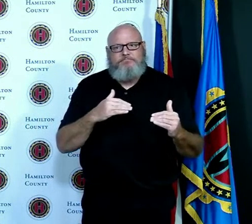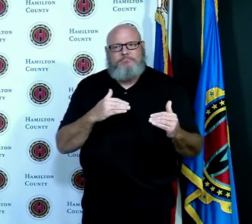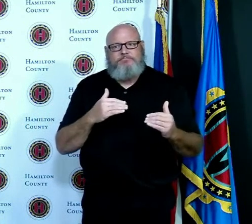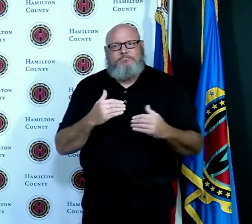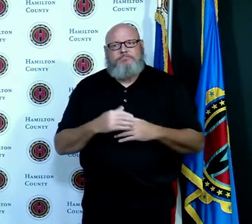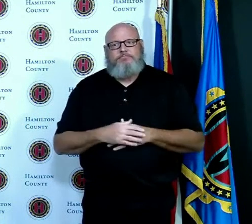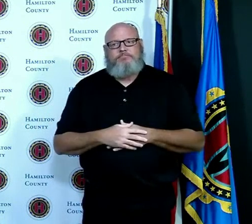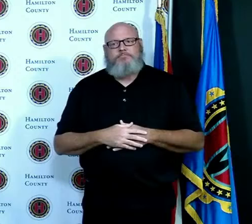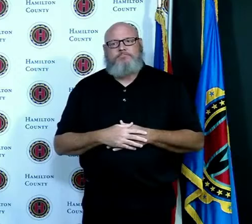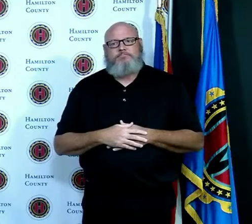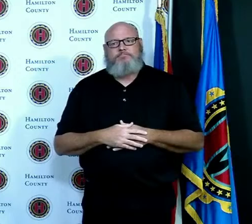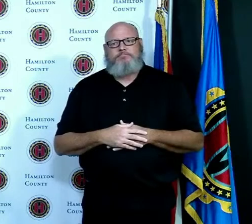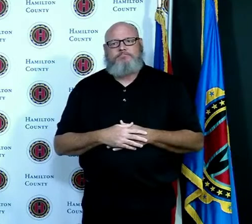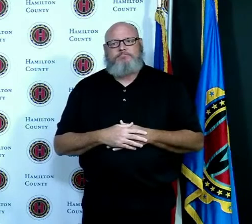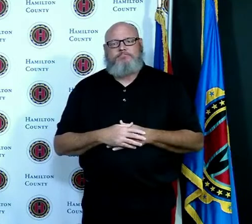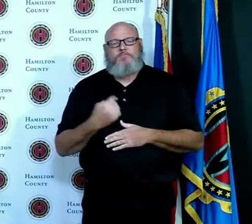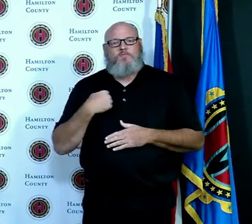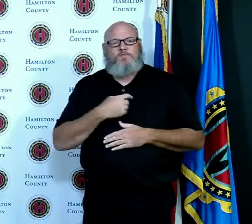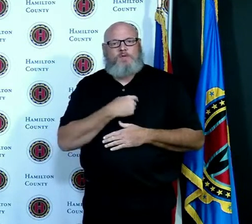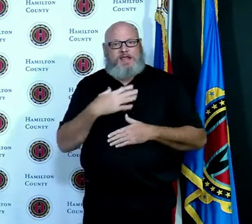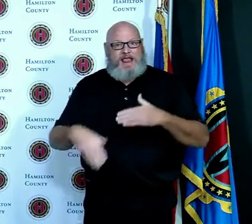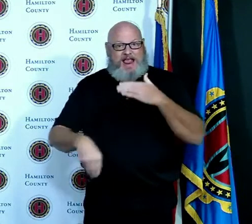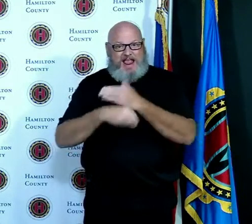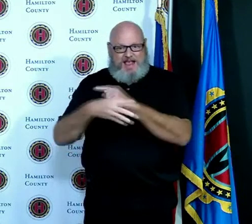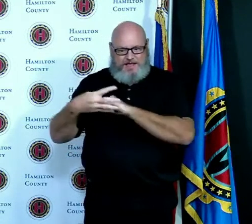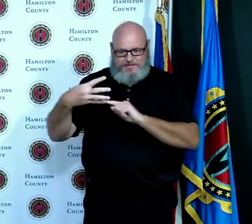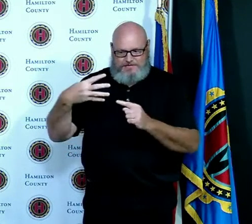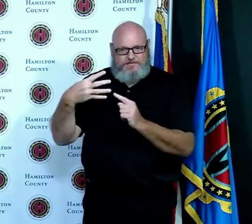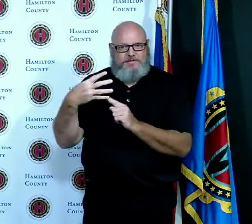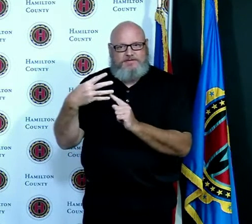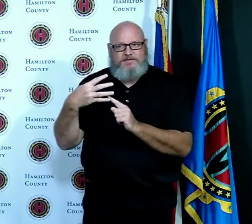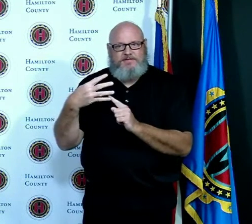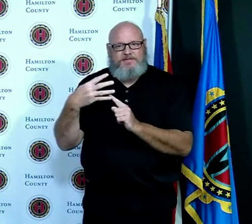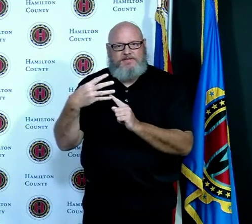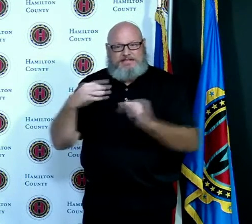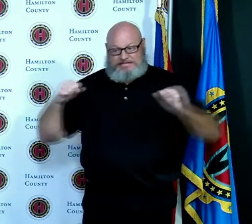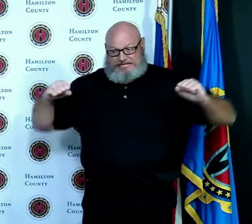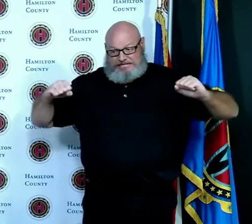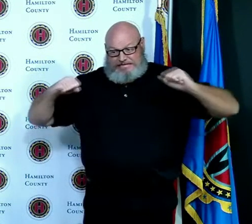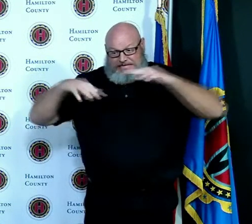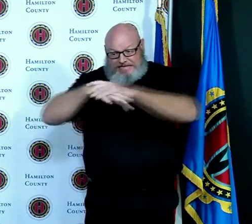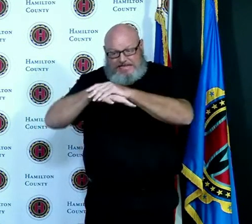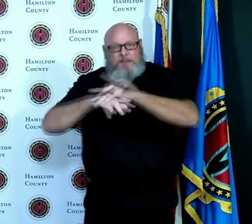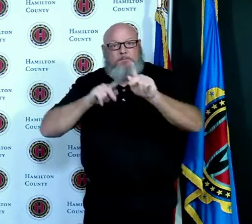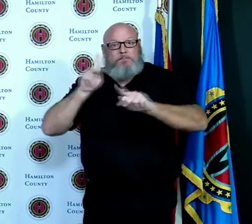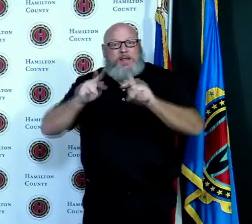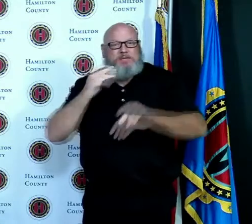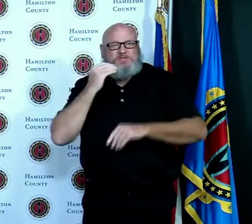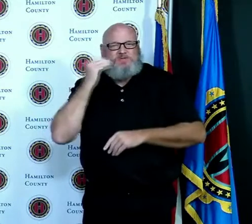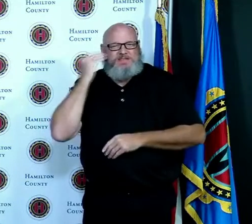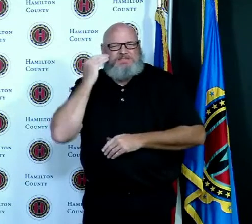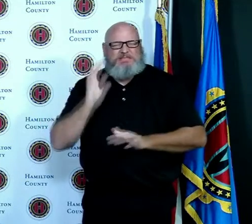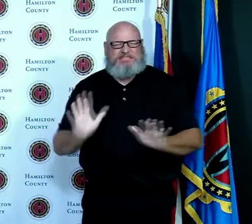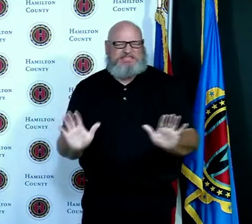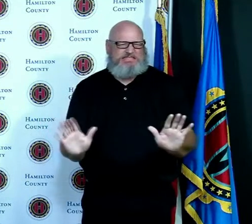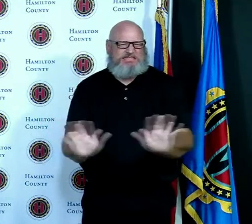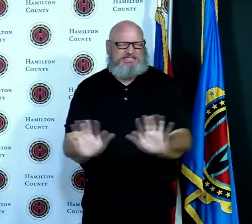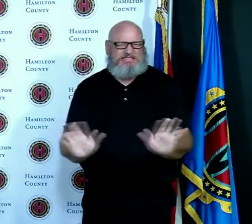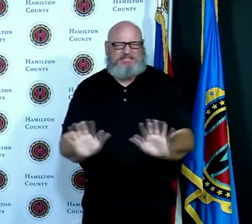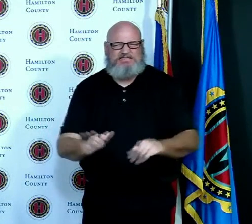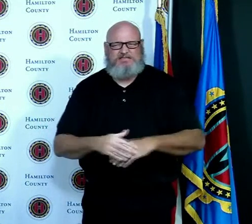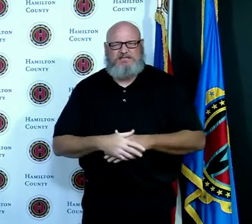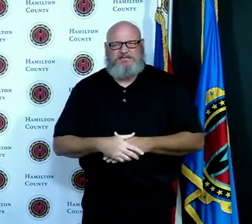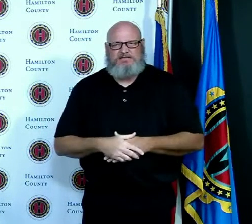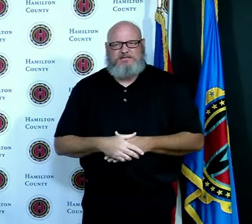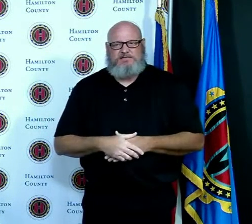Indoor gatherings may seem safe because they're with friends and family, but they are now a leading cause of the spread in Hamilton